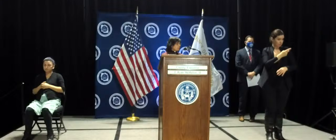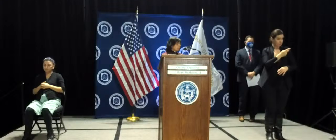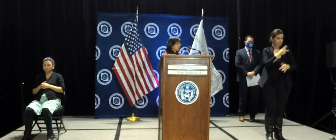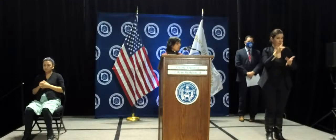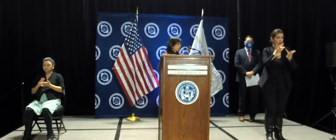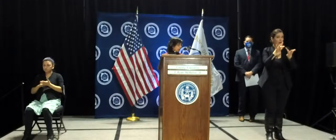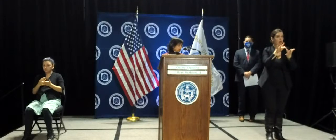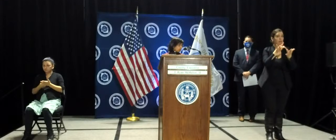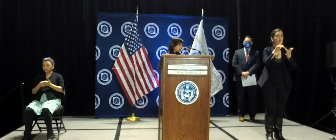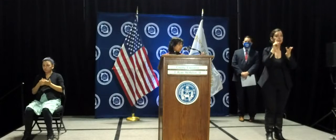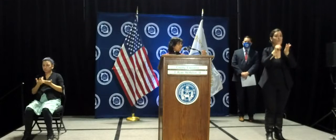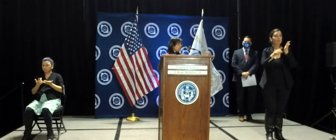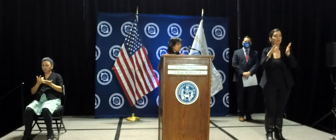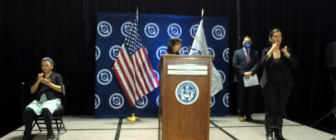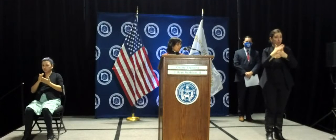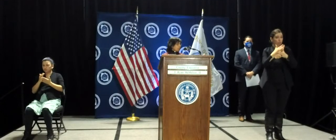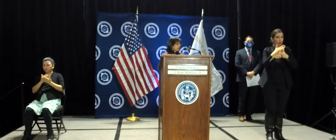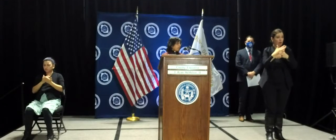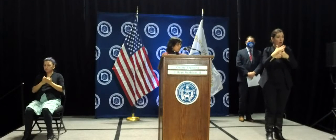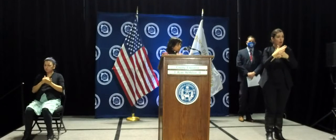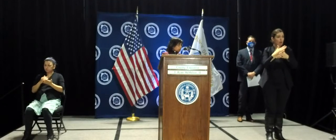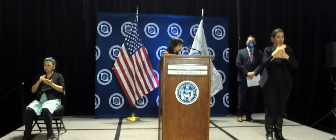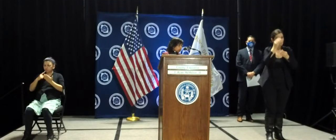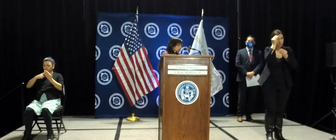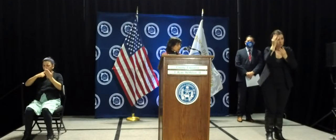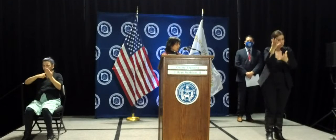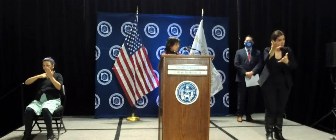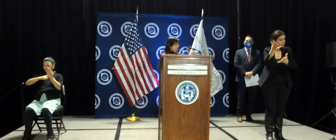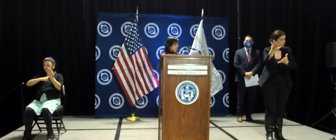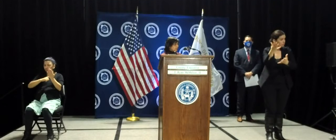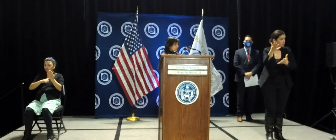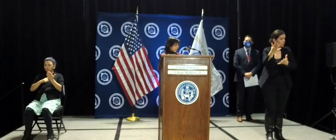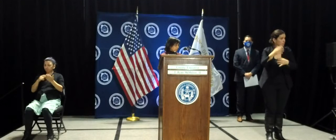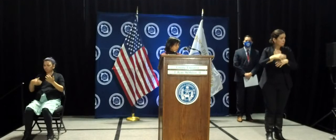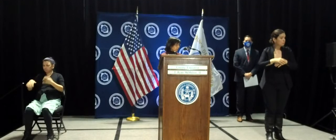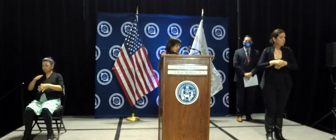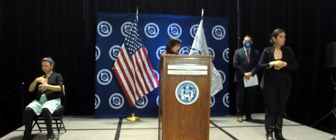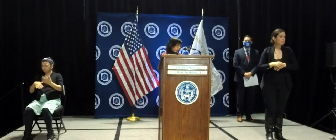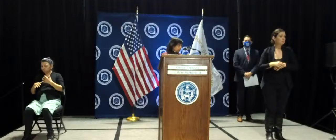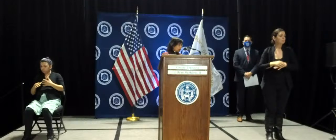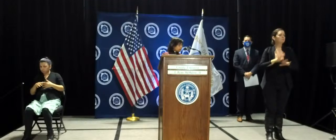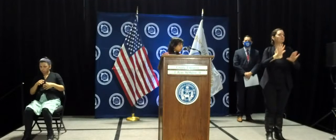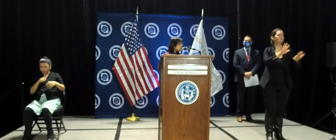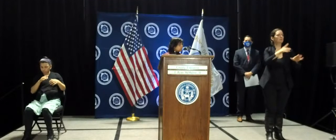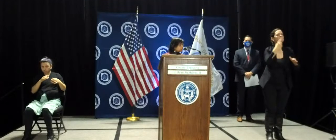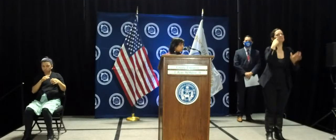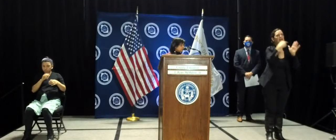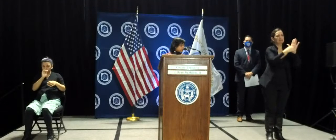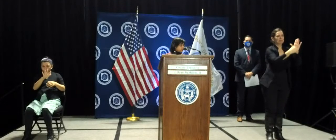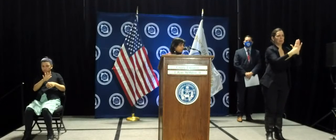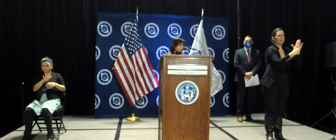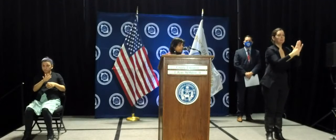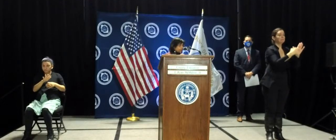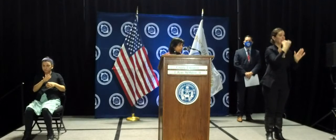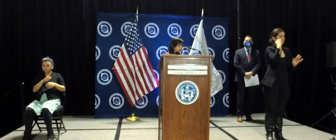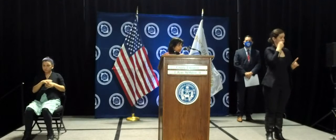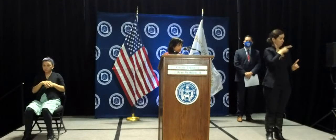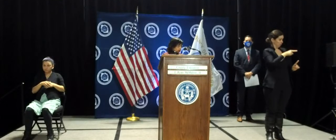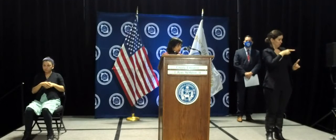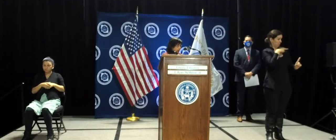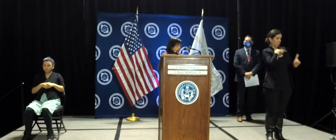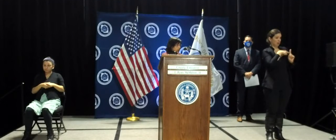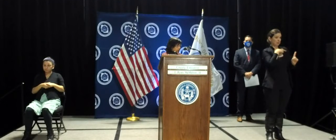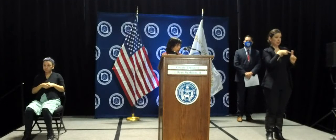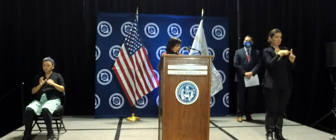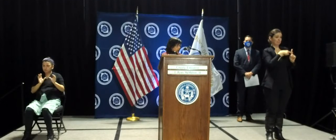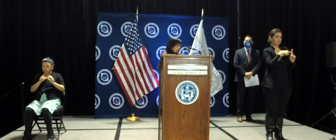So let's say you are positive, and then I am interviewing you, and then, okay, Tim, I said, I'm going to send you this information. I'm